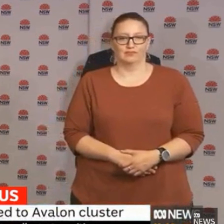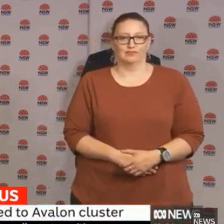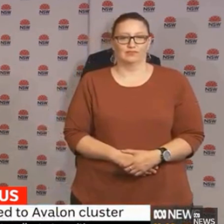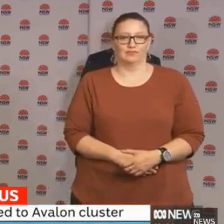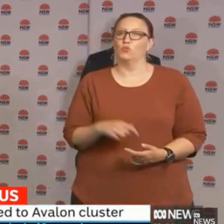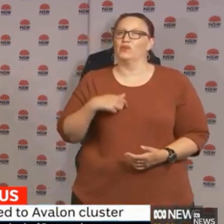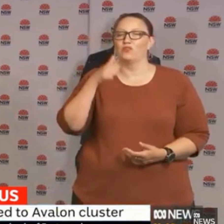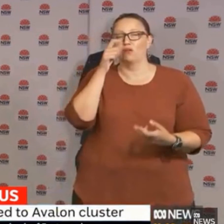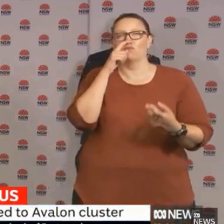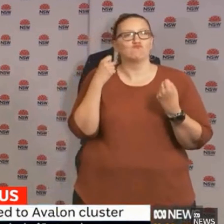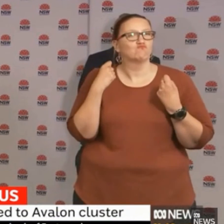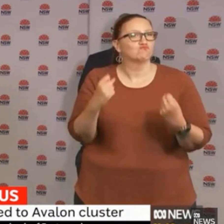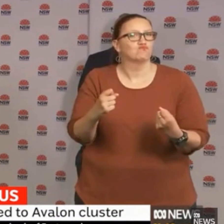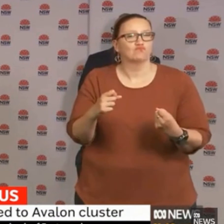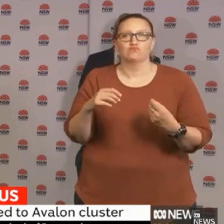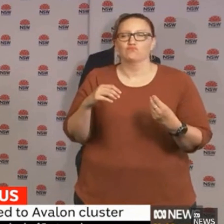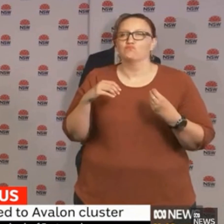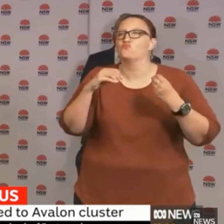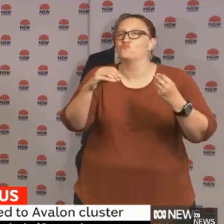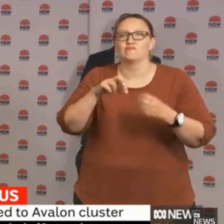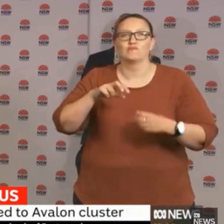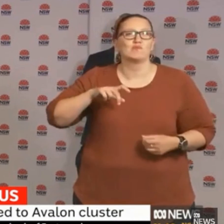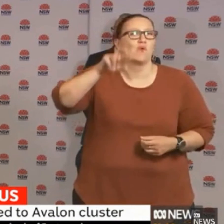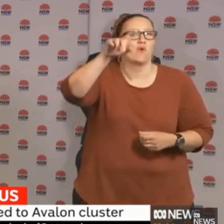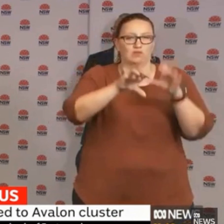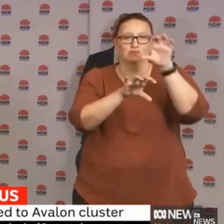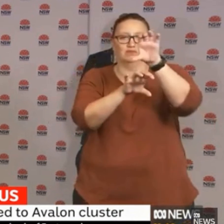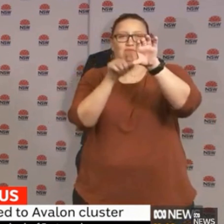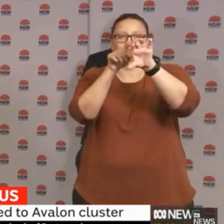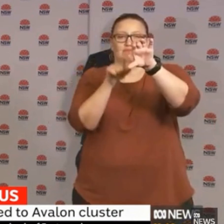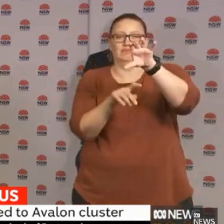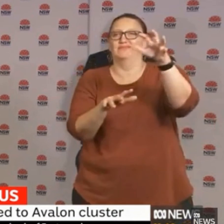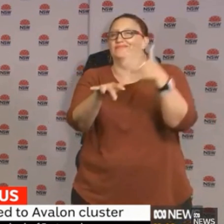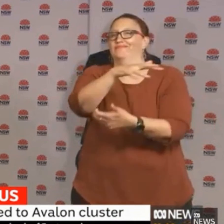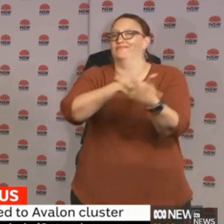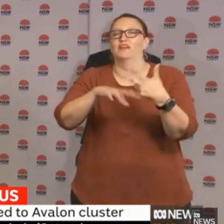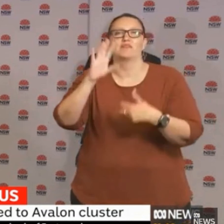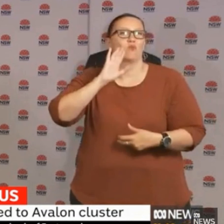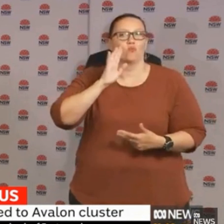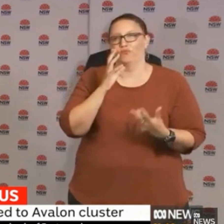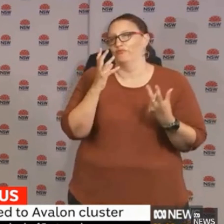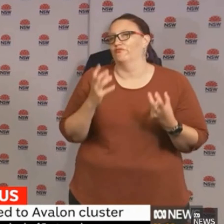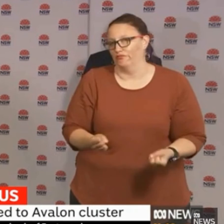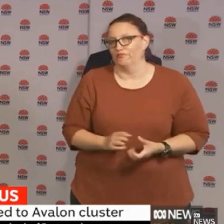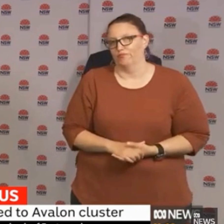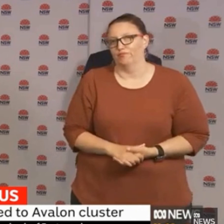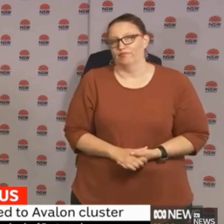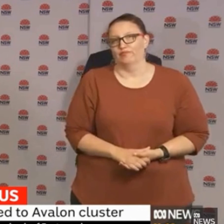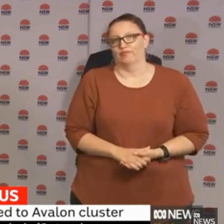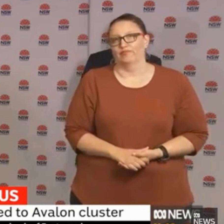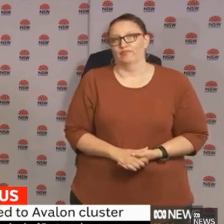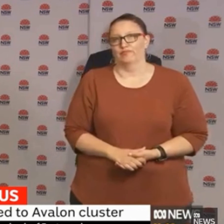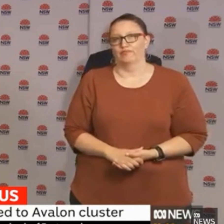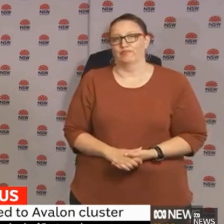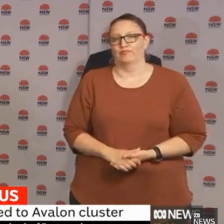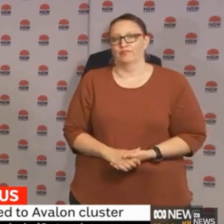comes up and down that peninsula, there is a lot of mixing of people from within the northern and the southern zones in the usual course. So when